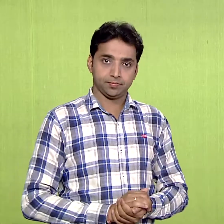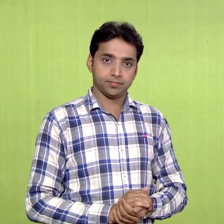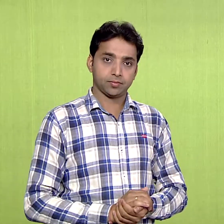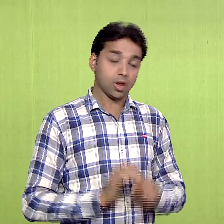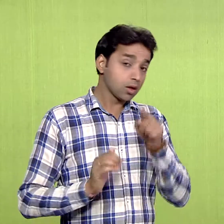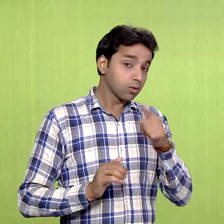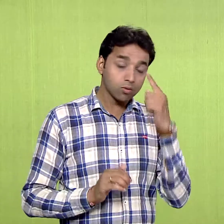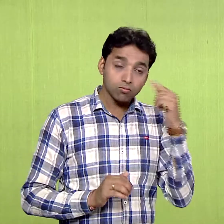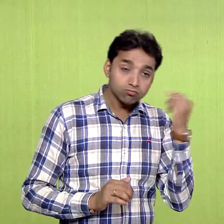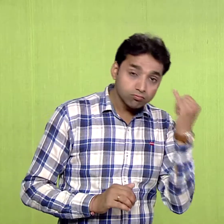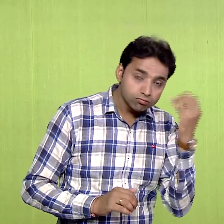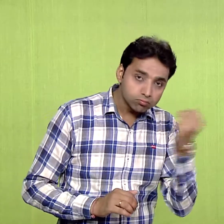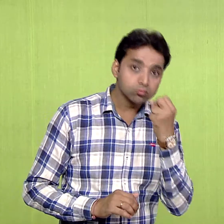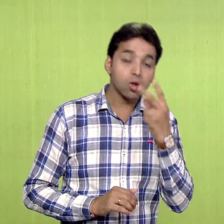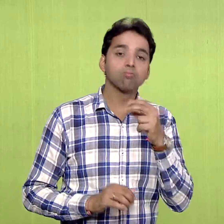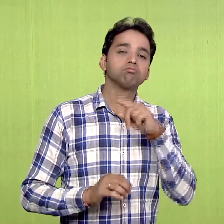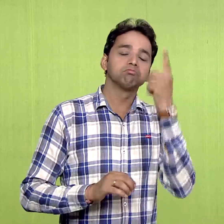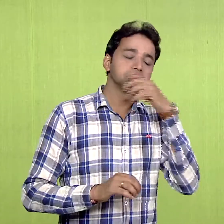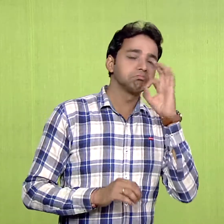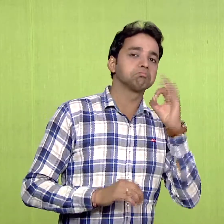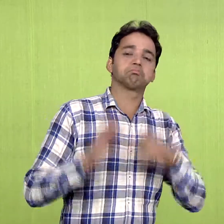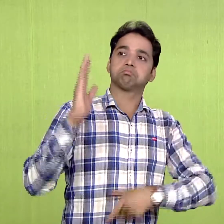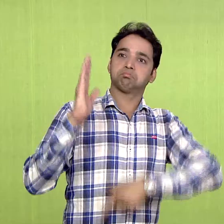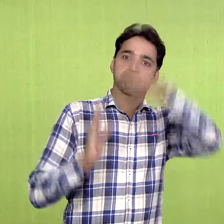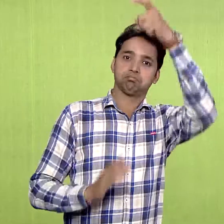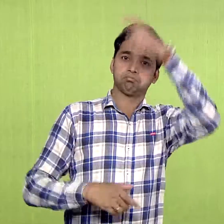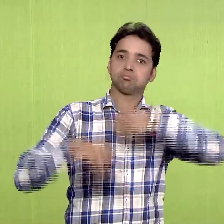you find many beautiful buildings.